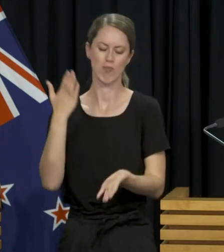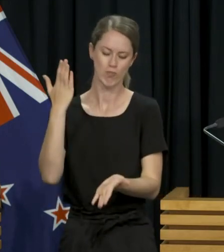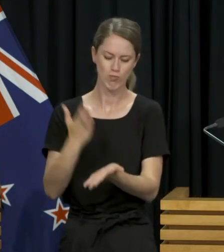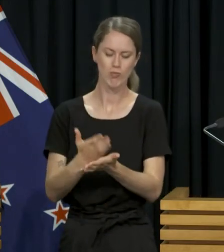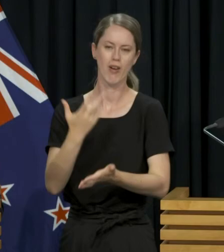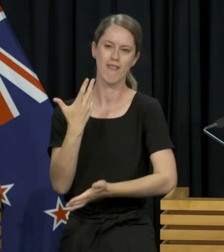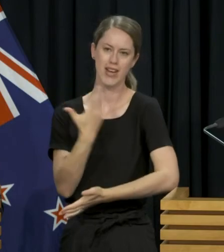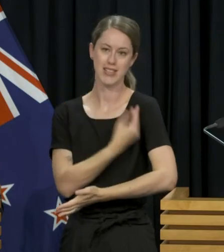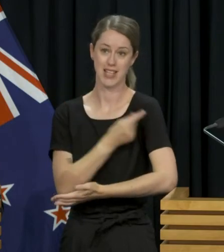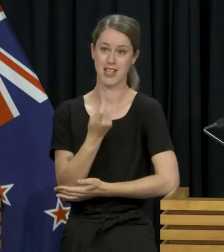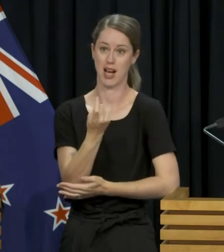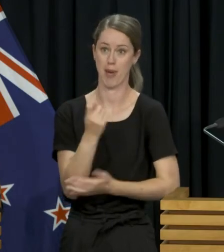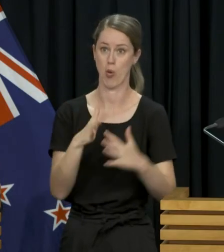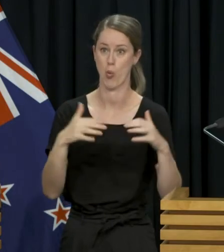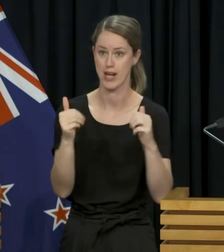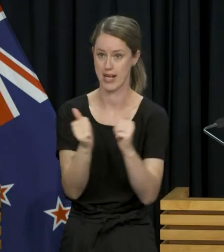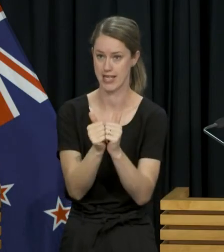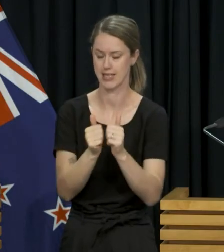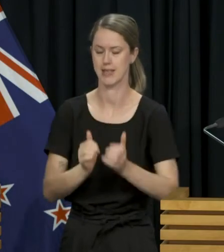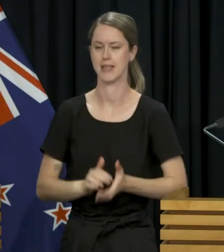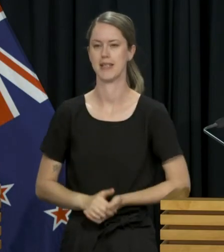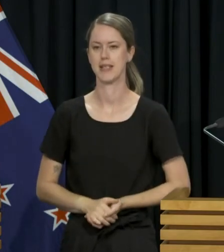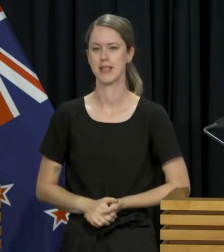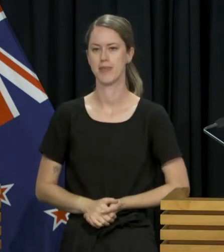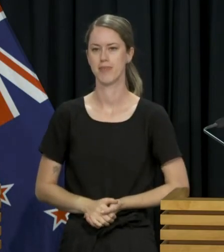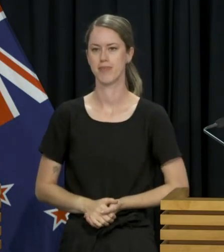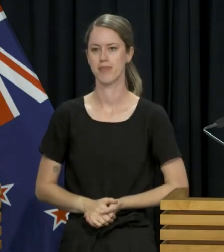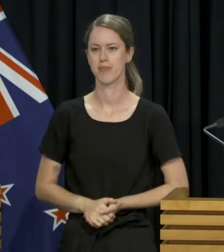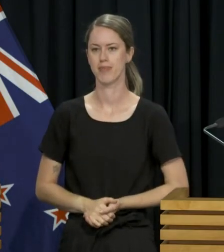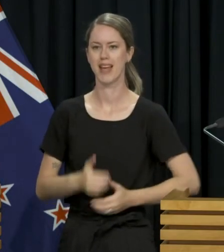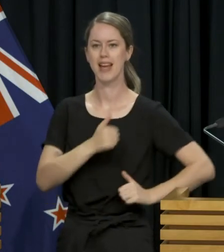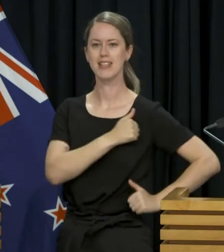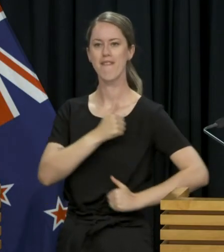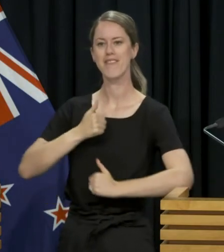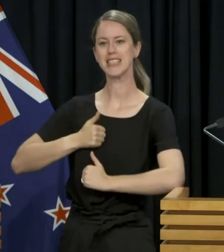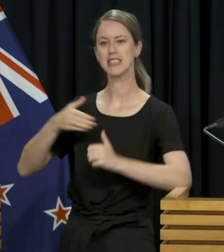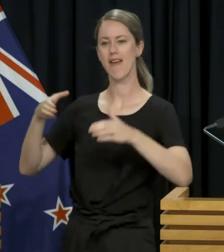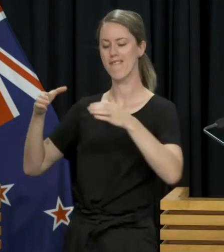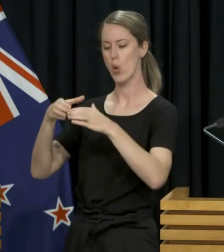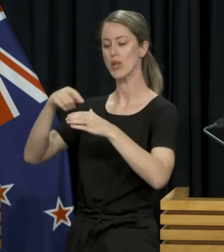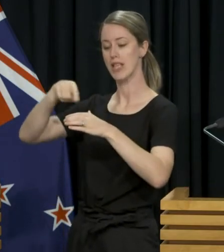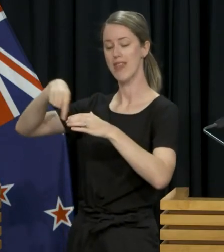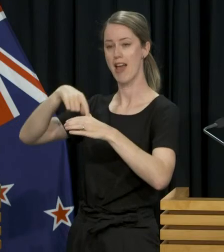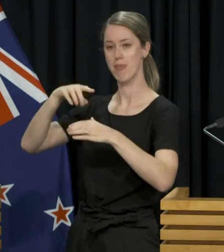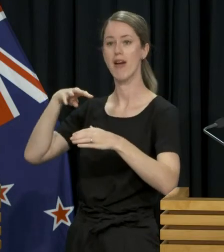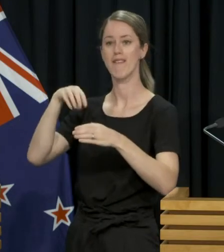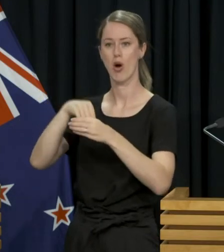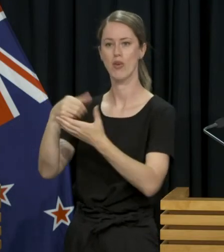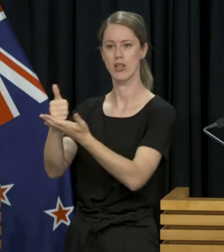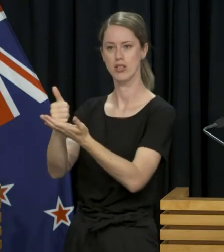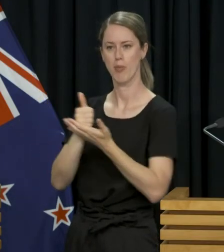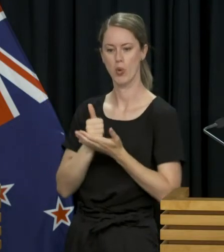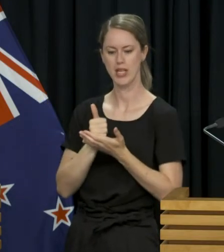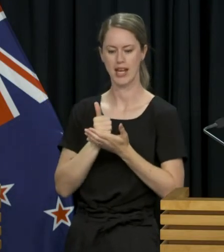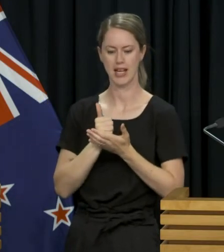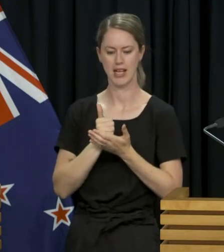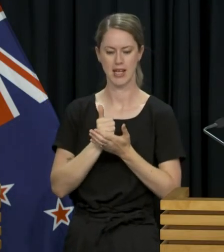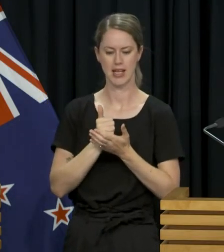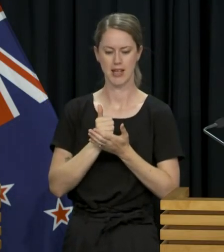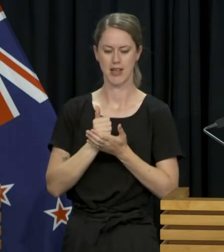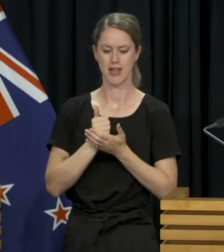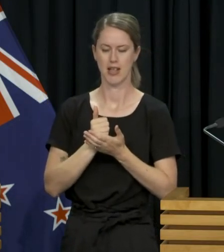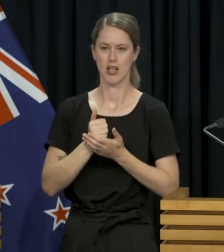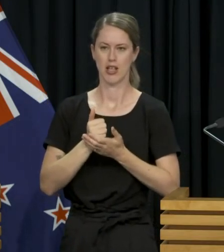vaccinations over the weekend. I want to acknowledge that the Defence Force have been intricately involved in supporting the logistics part of